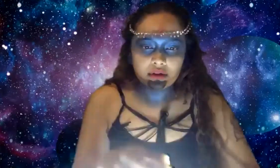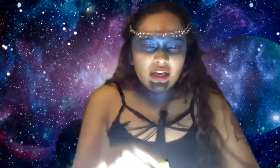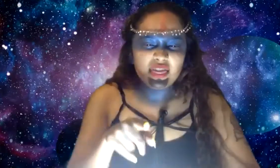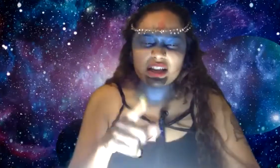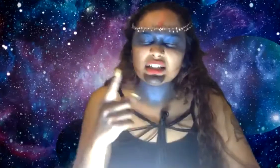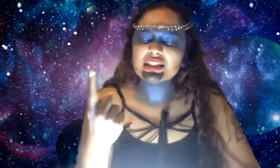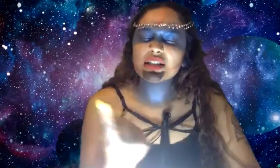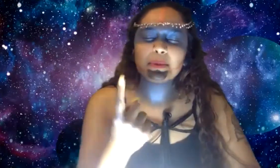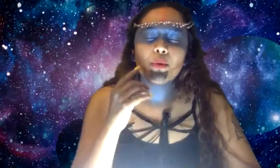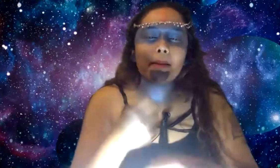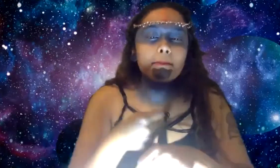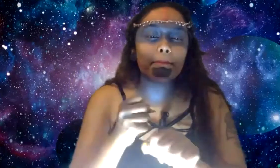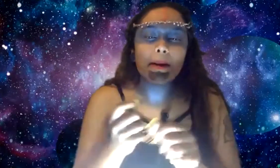And this figure, this person,